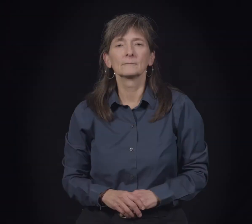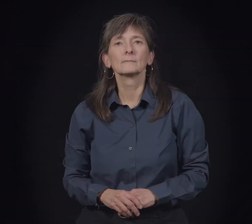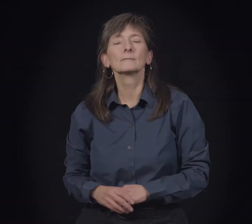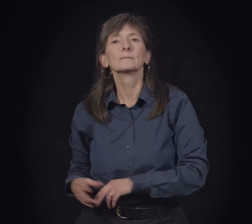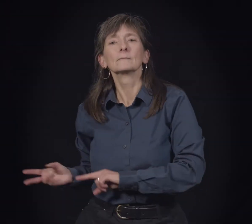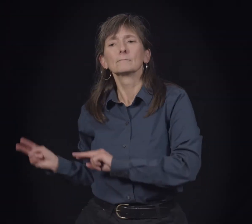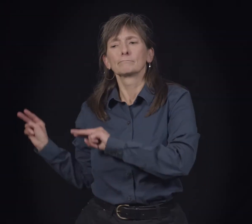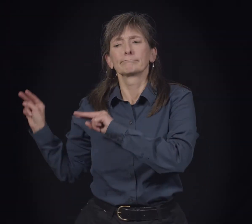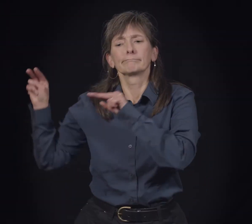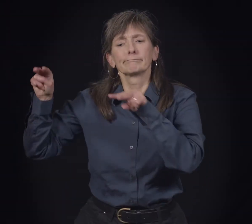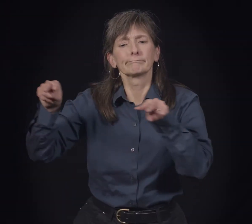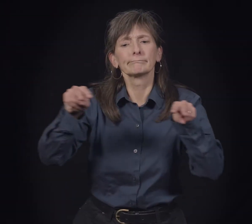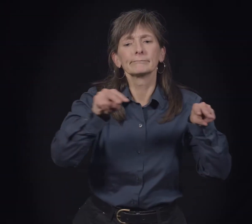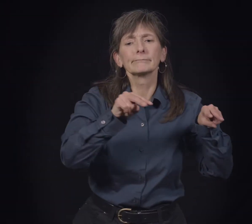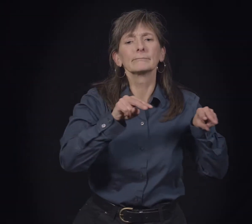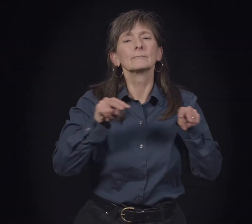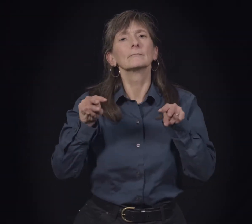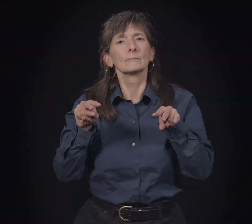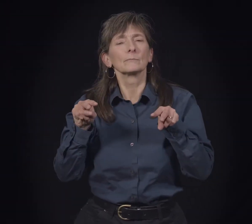A shared responsibility approach to enforcement.